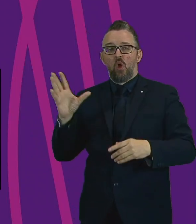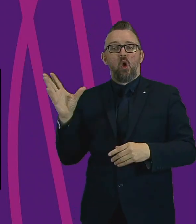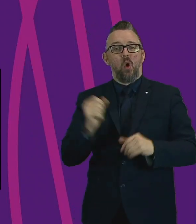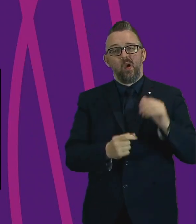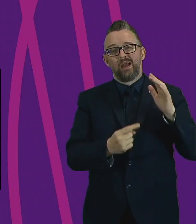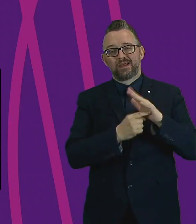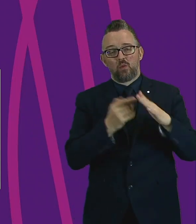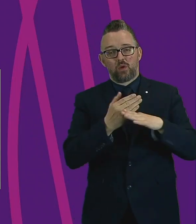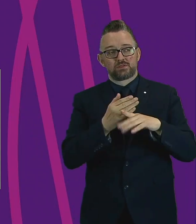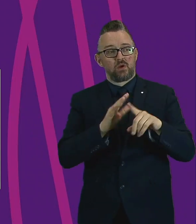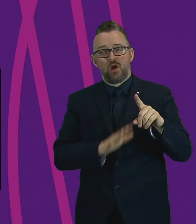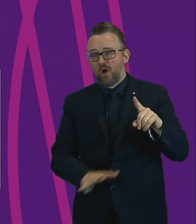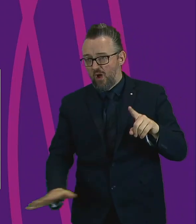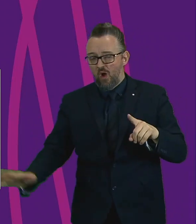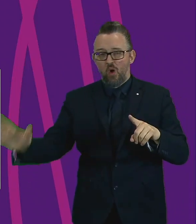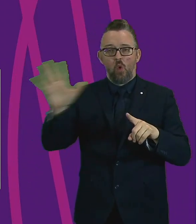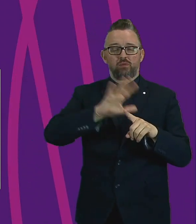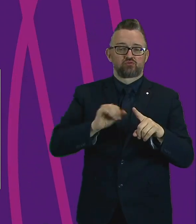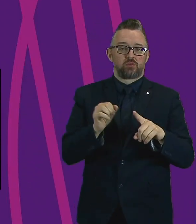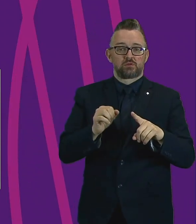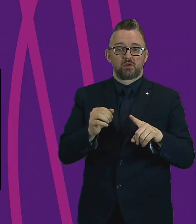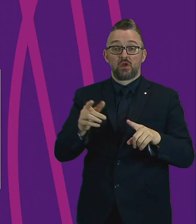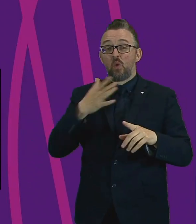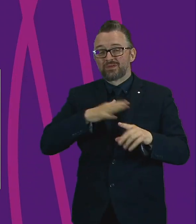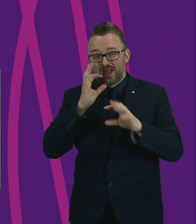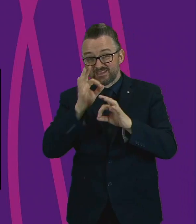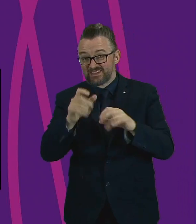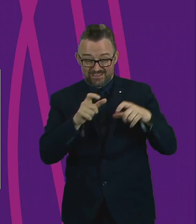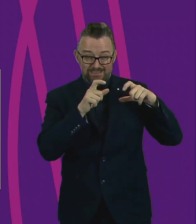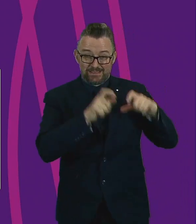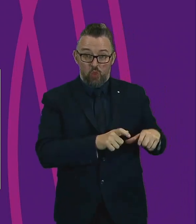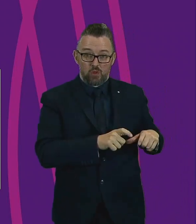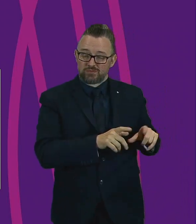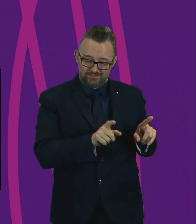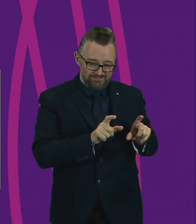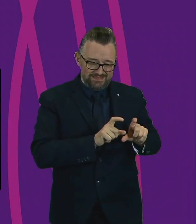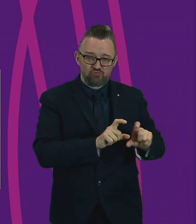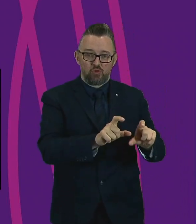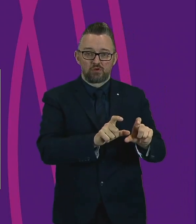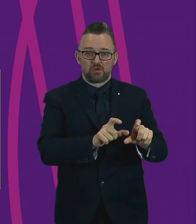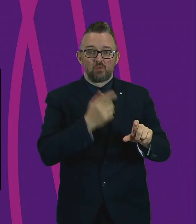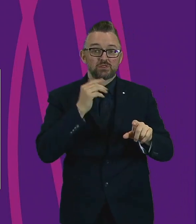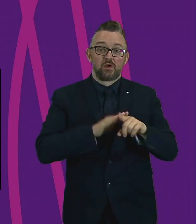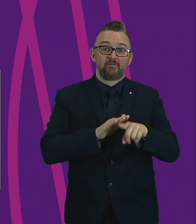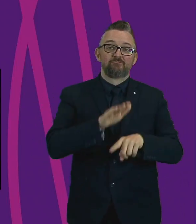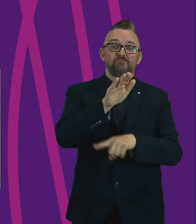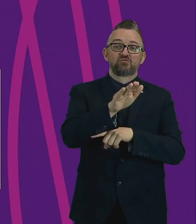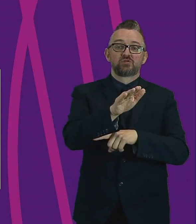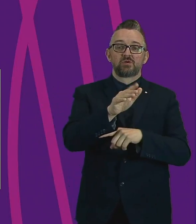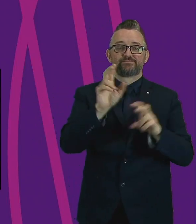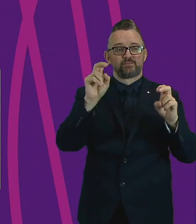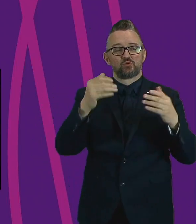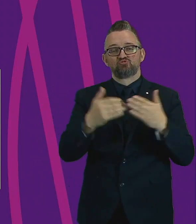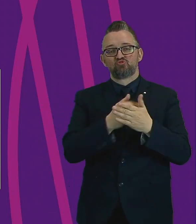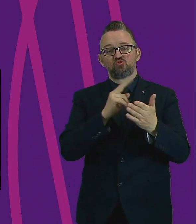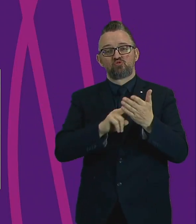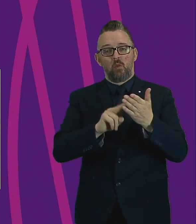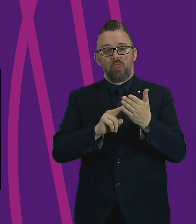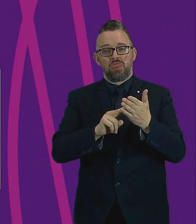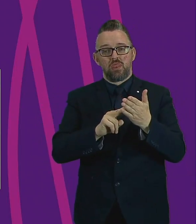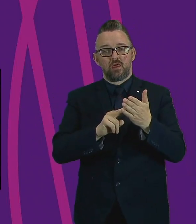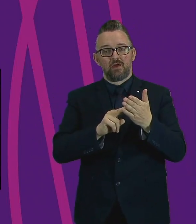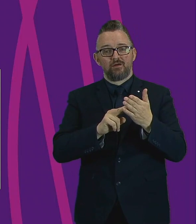across Scotland and encourage people to stick to the lockdown requirements as we move into the future of our new normal for our